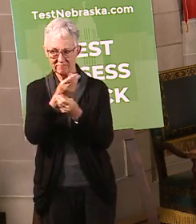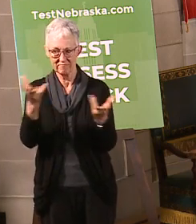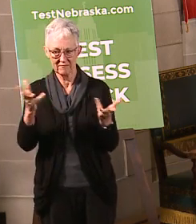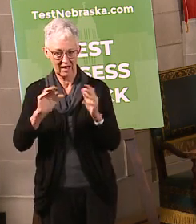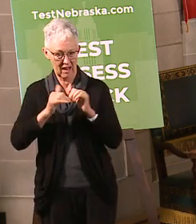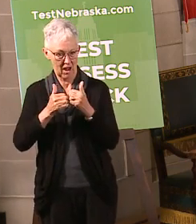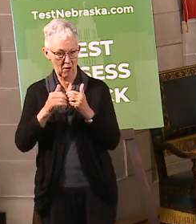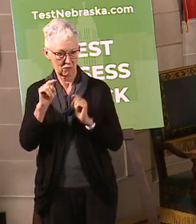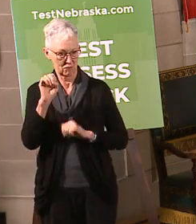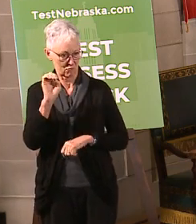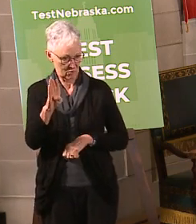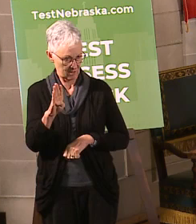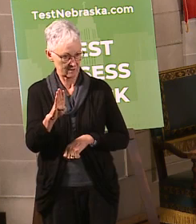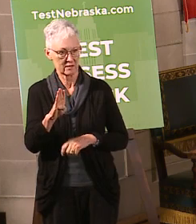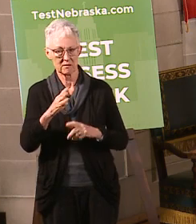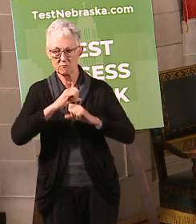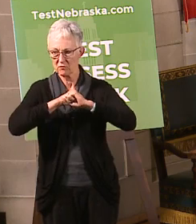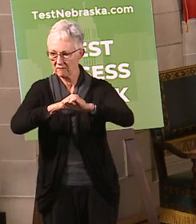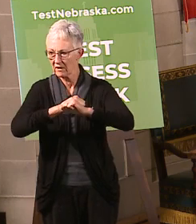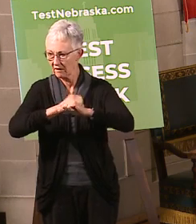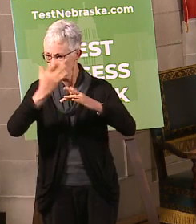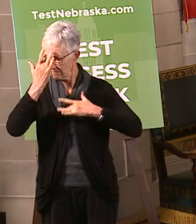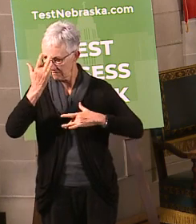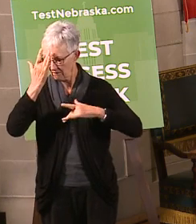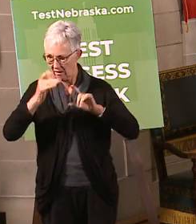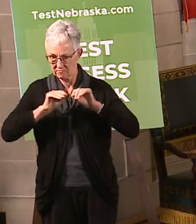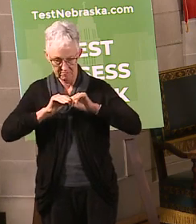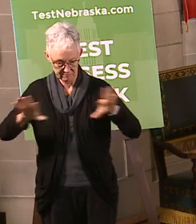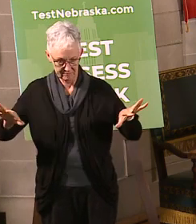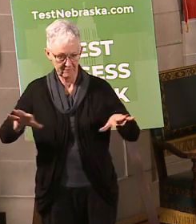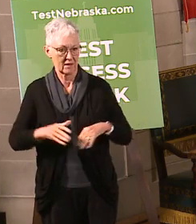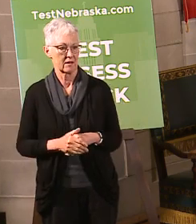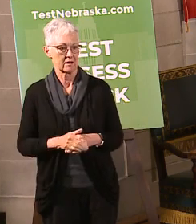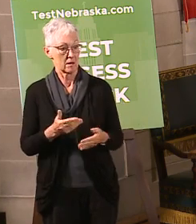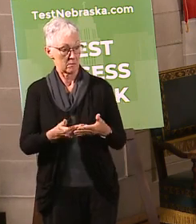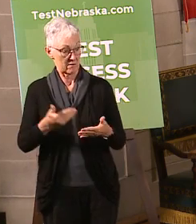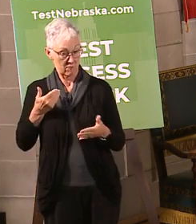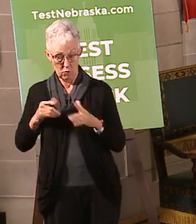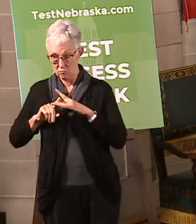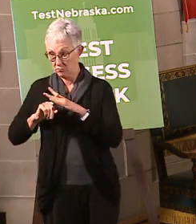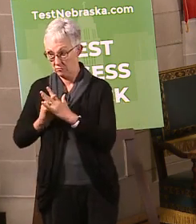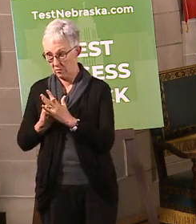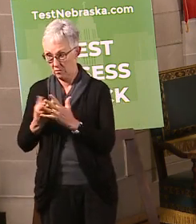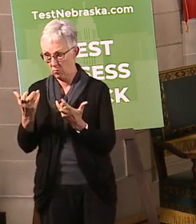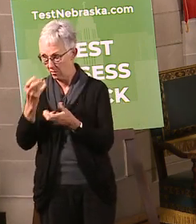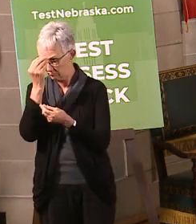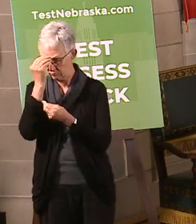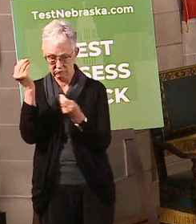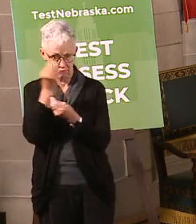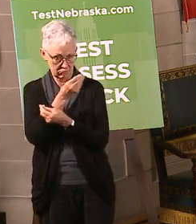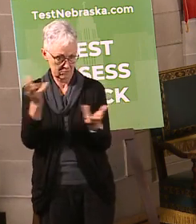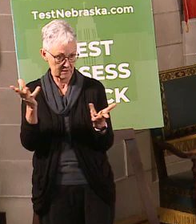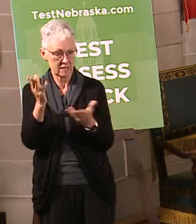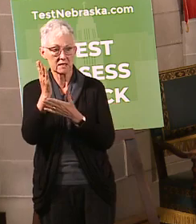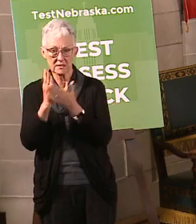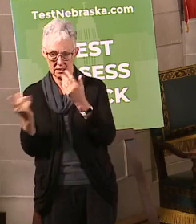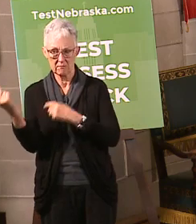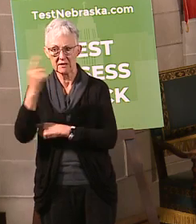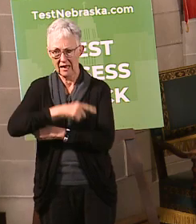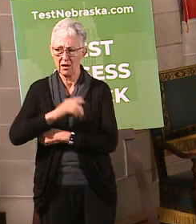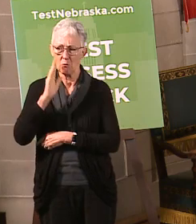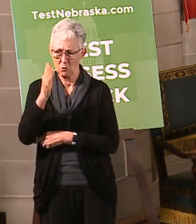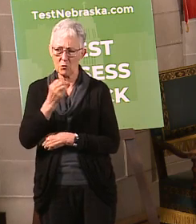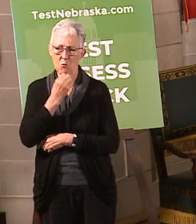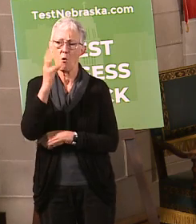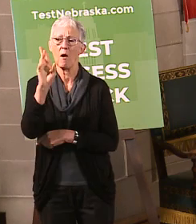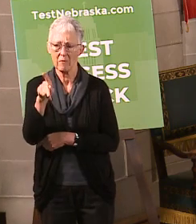of coronavirus in Nebraska. Before we get started, I do want to let people know that someday it will get warm in